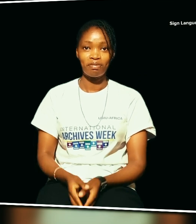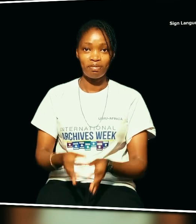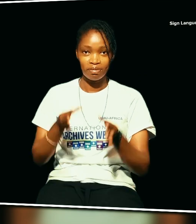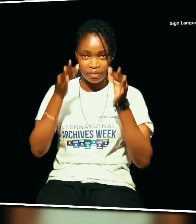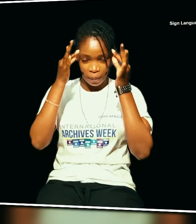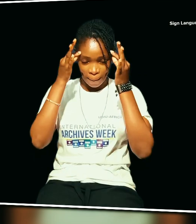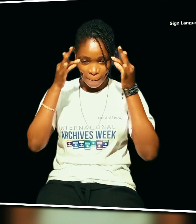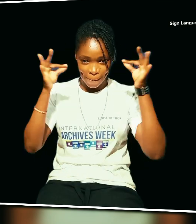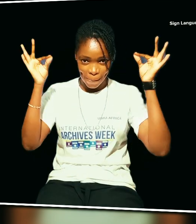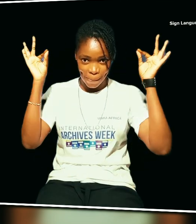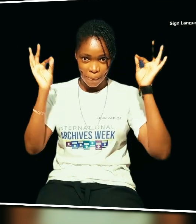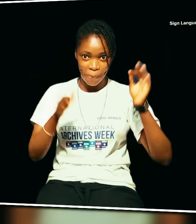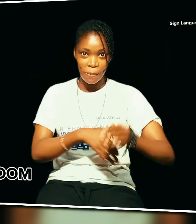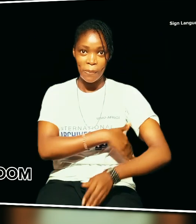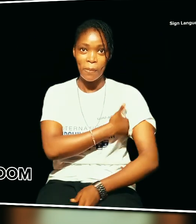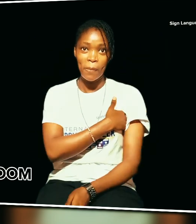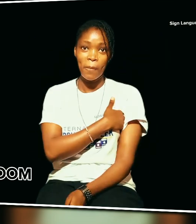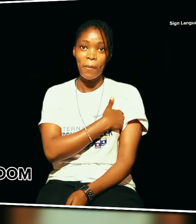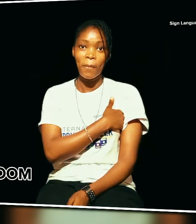Bridegroom.